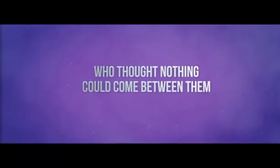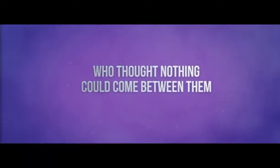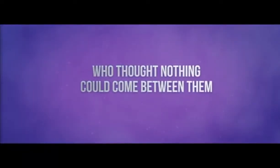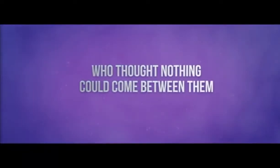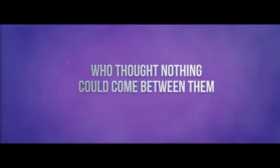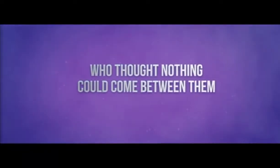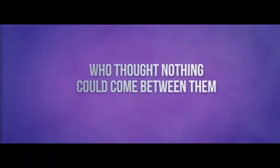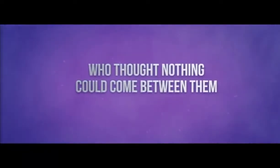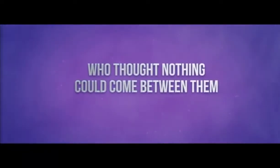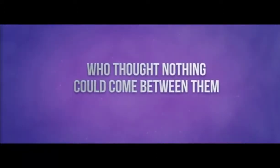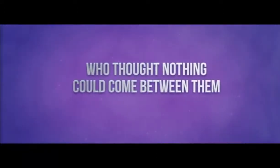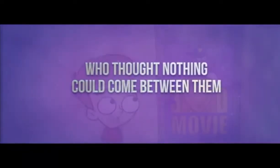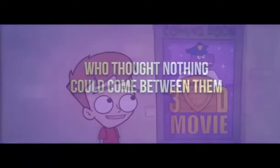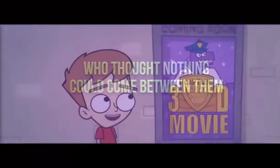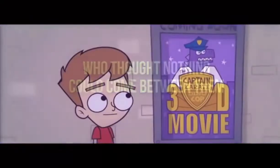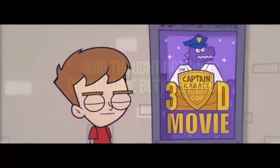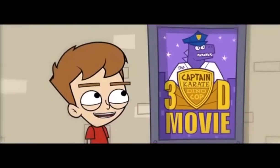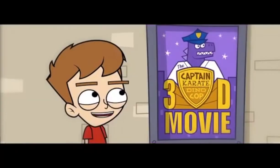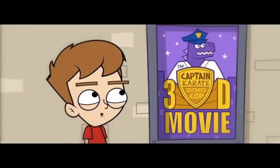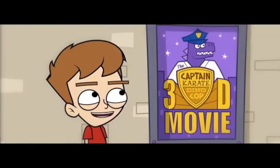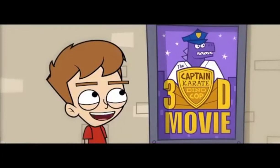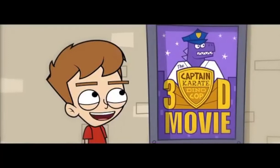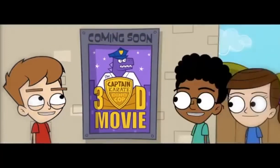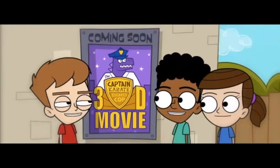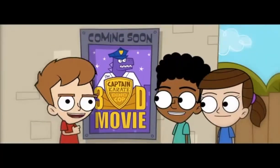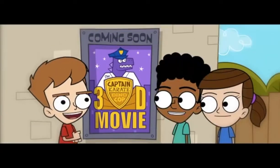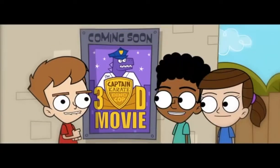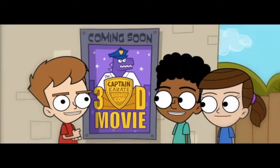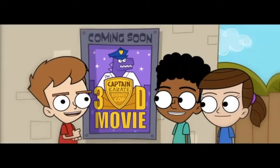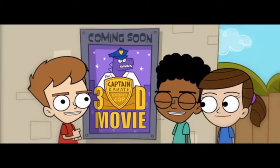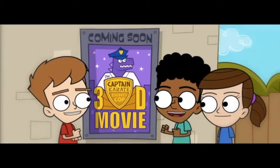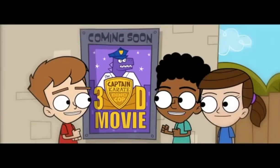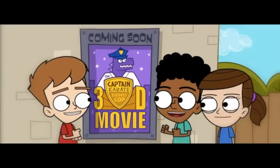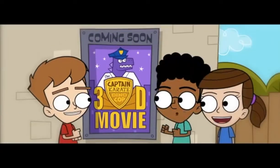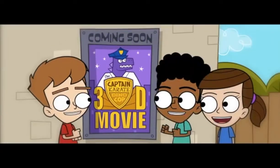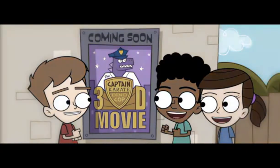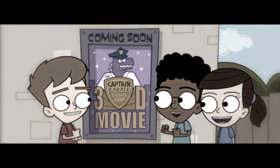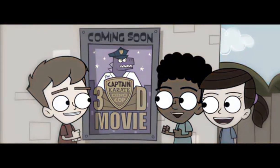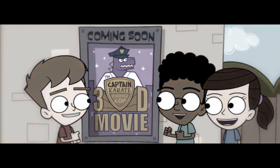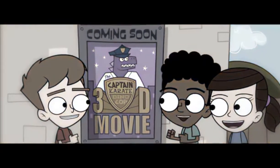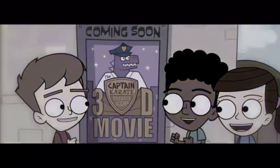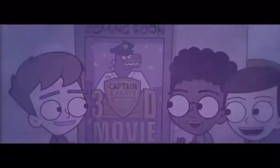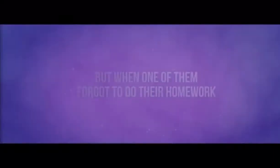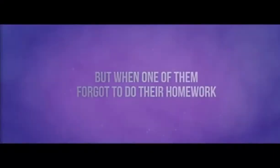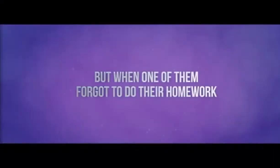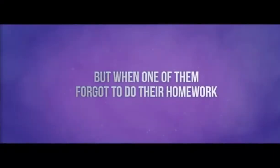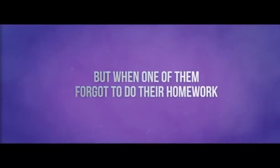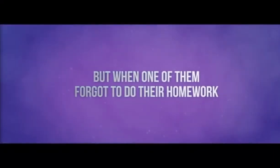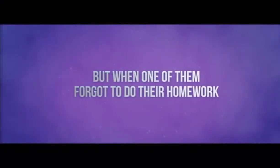nothing could come between them. The Captain Karate Dino Cop 3D movie is coming out. We have to go see it. We'll see it together. But when one of them forgot to